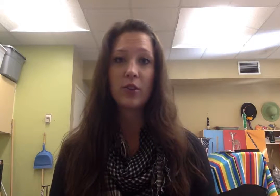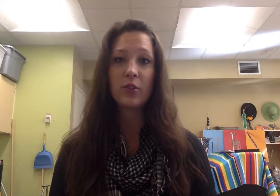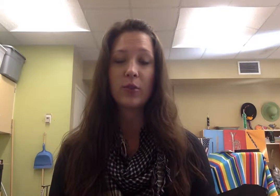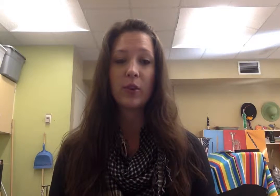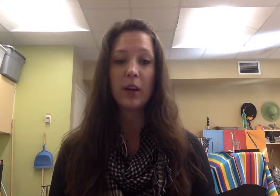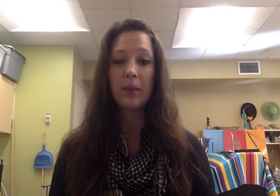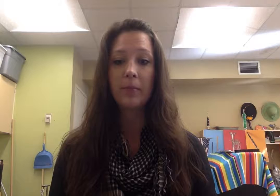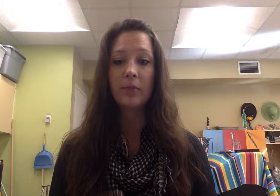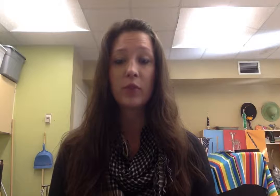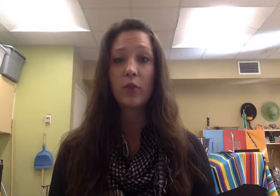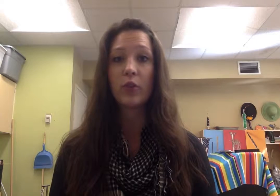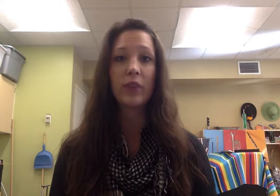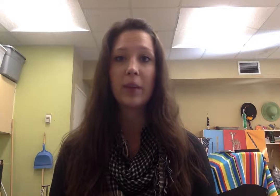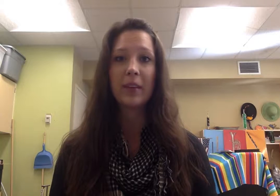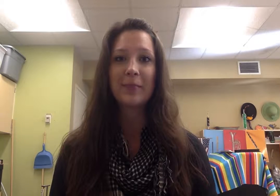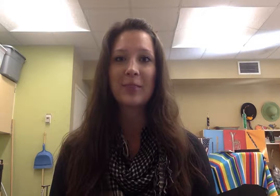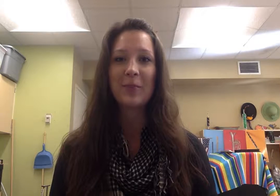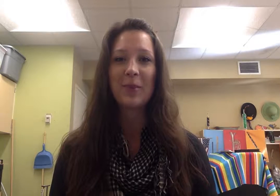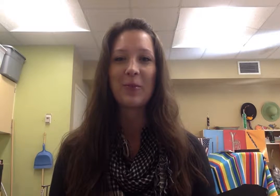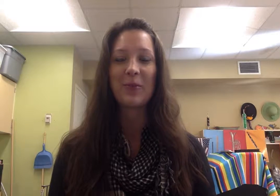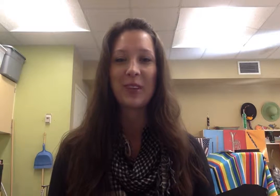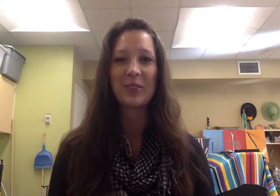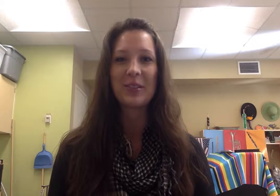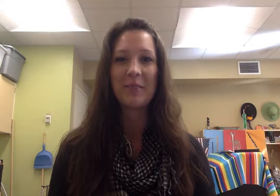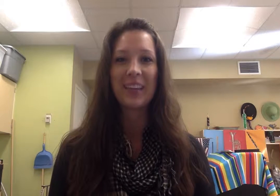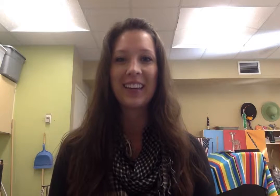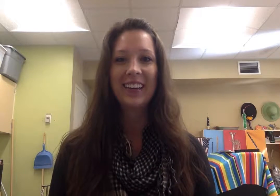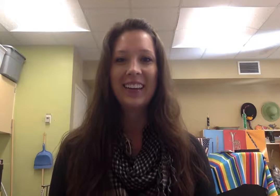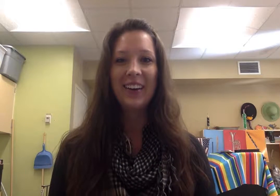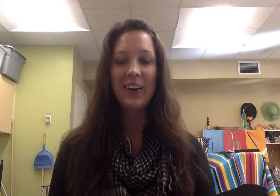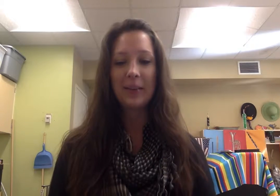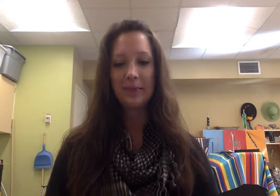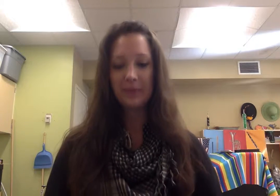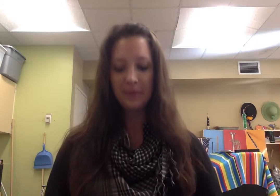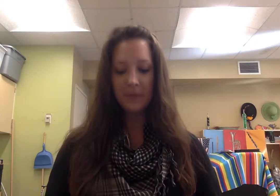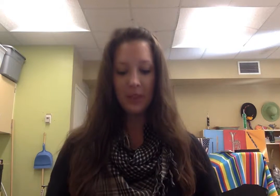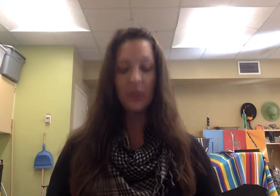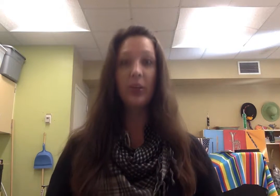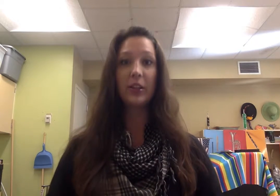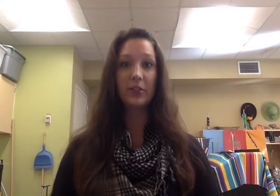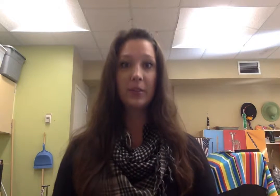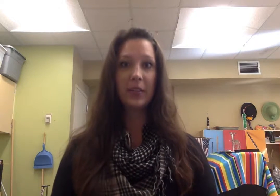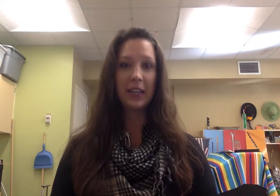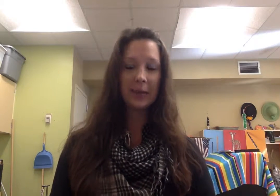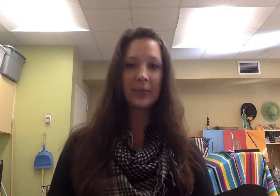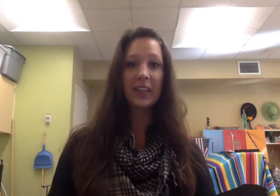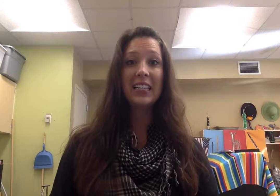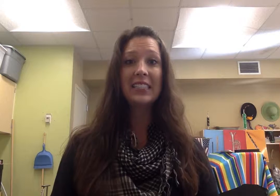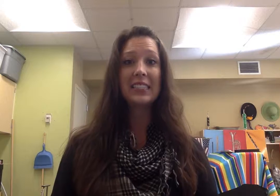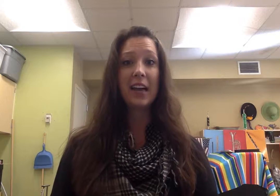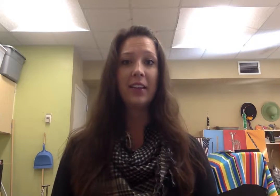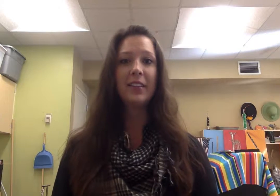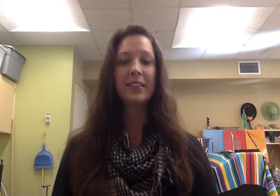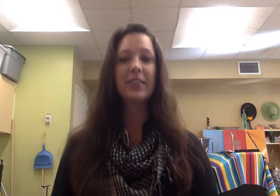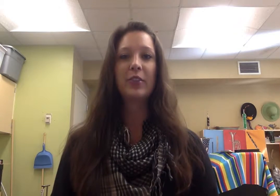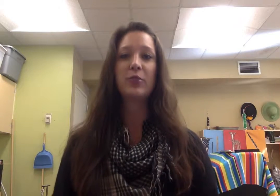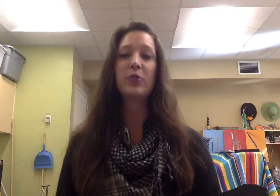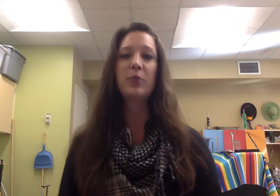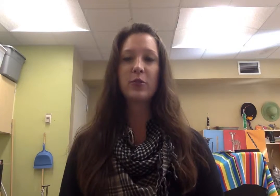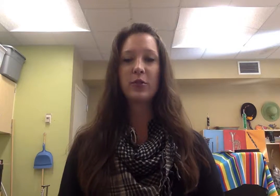church or just for your family, somewhere with friends or something. All right, so here's the beginning. Silent, there's two motions